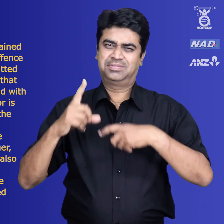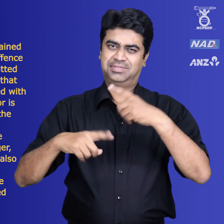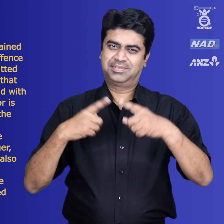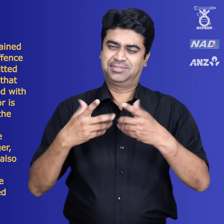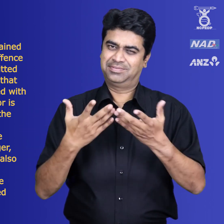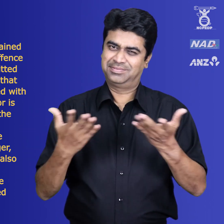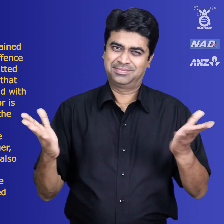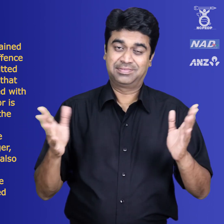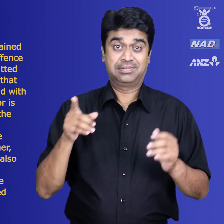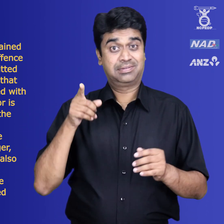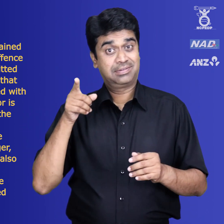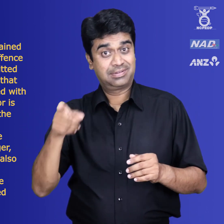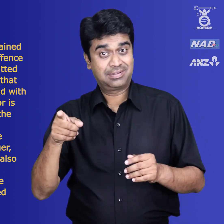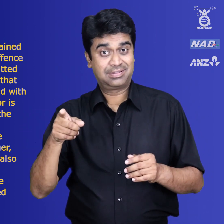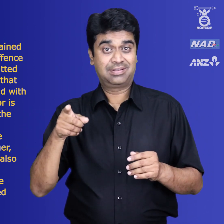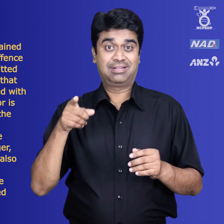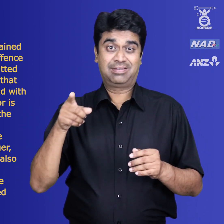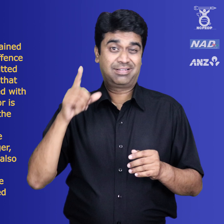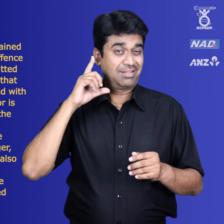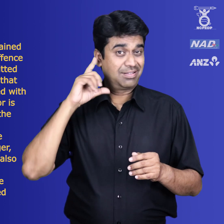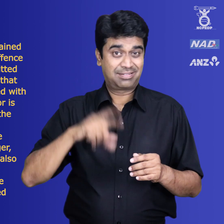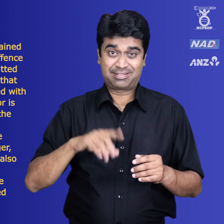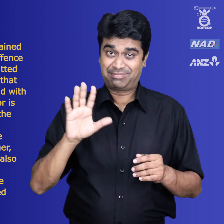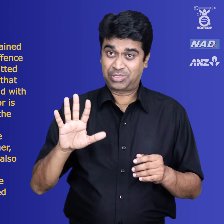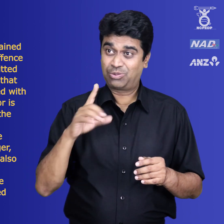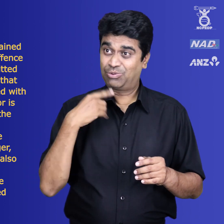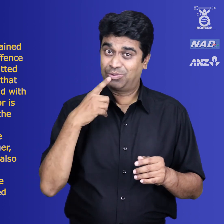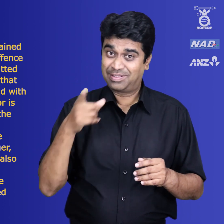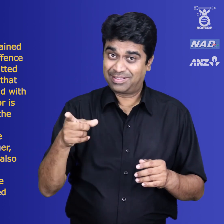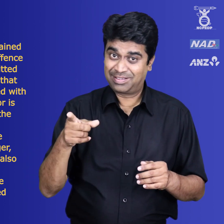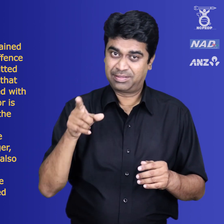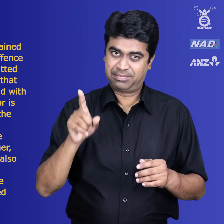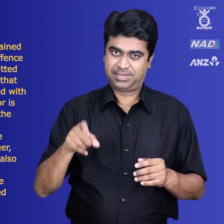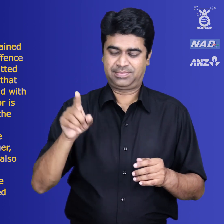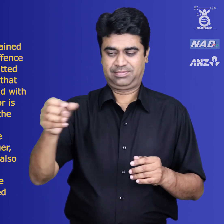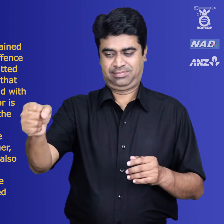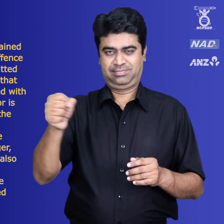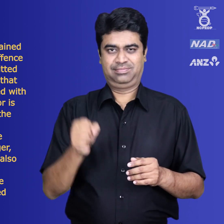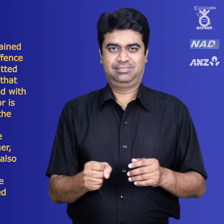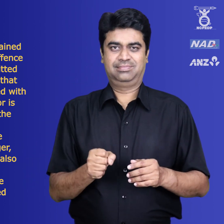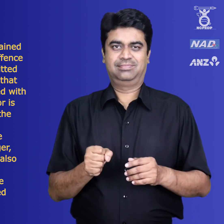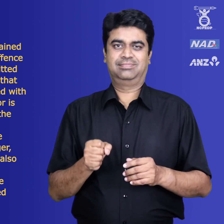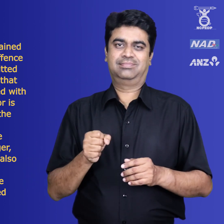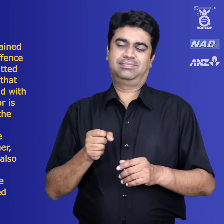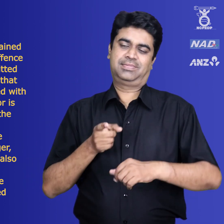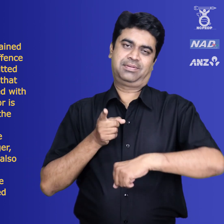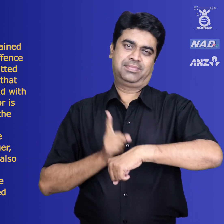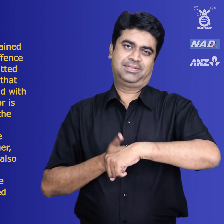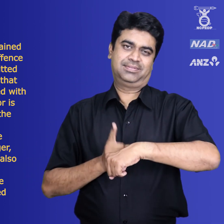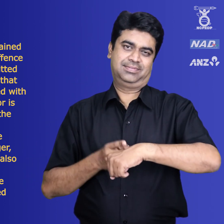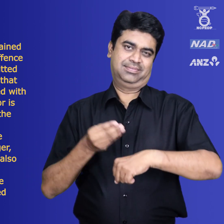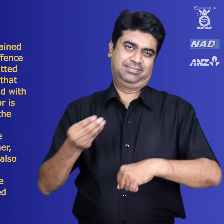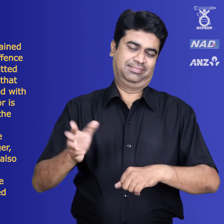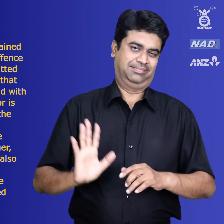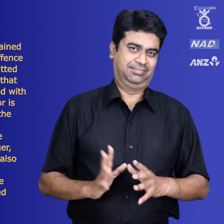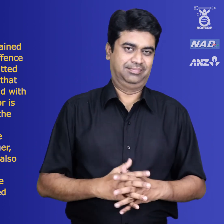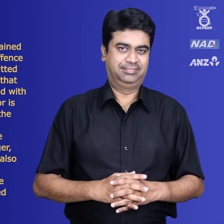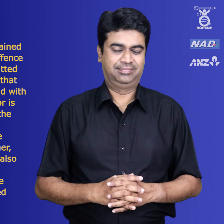secretary, or other officer shall also be deemed to be guilty of that offence and shall be liable to be proceeded against